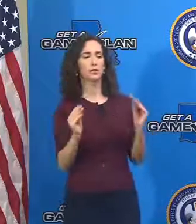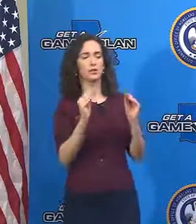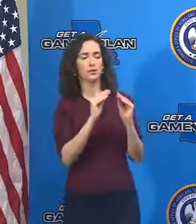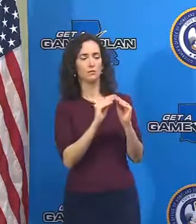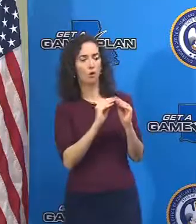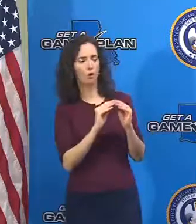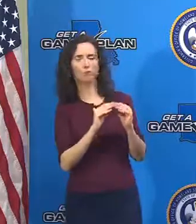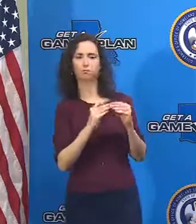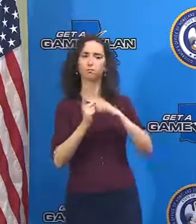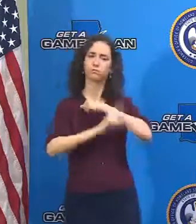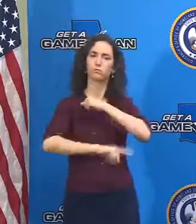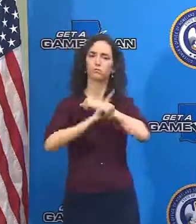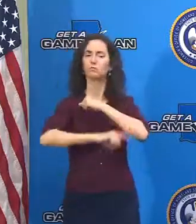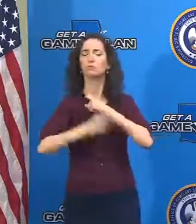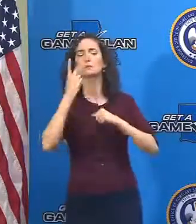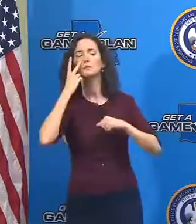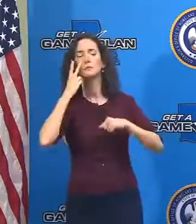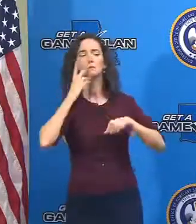of the revocations.